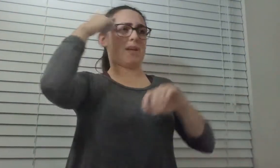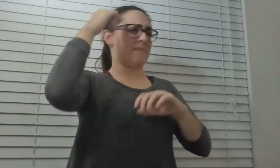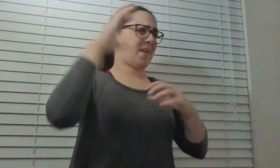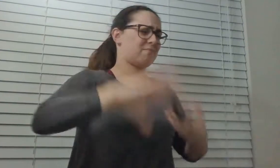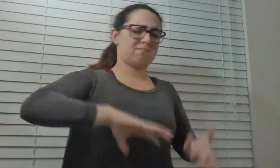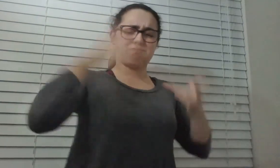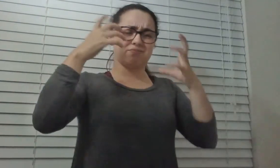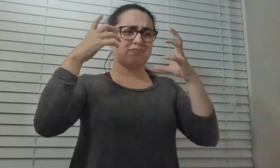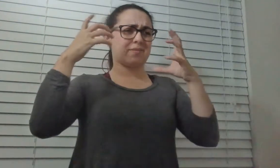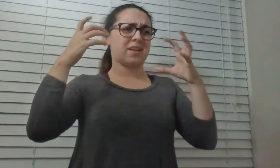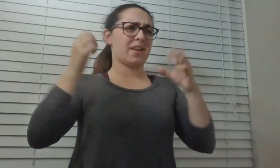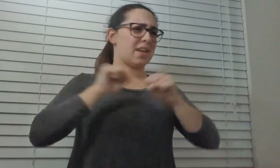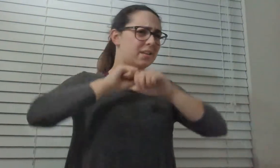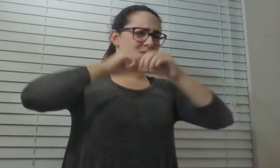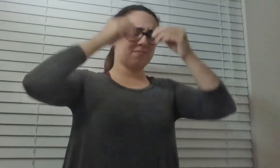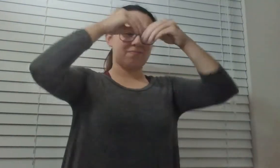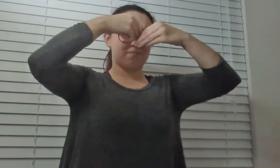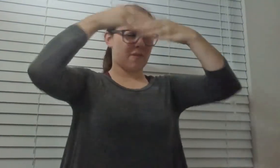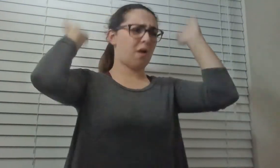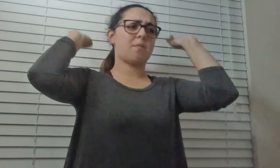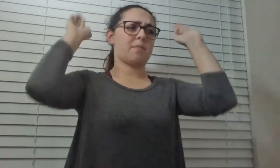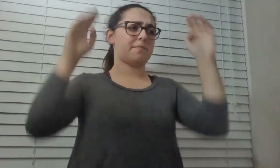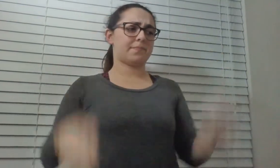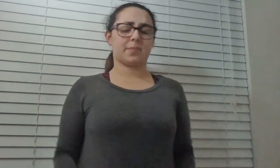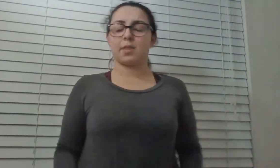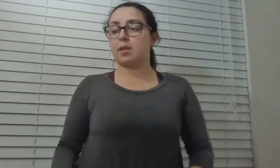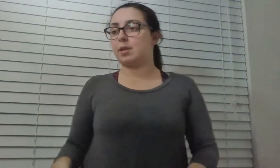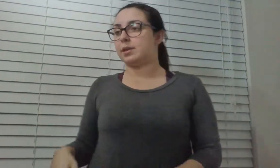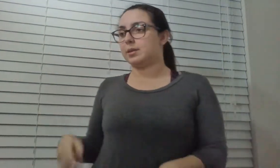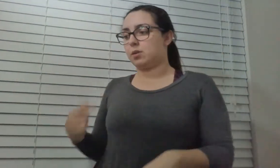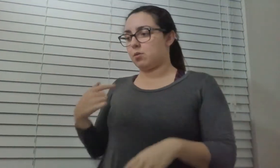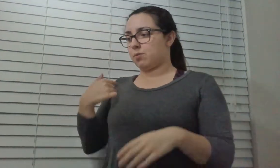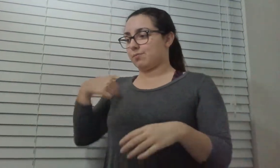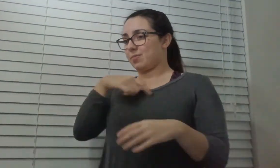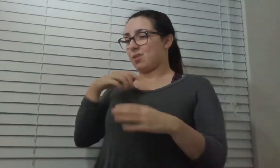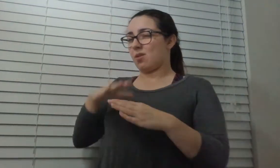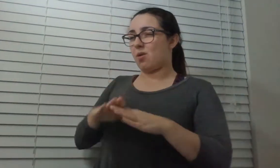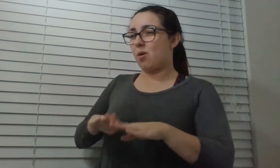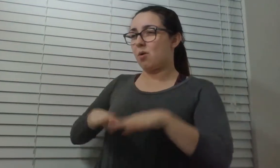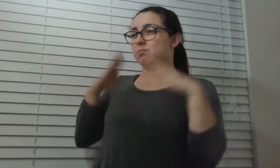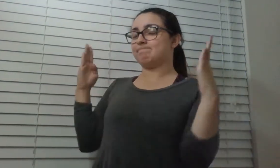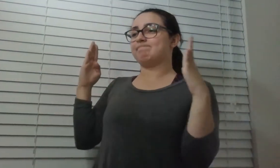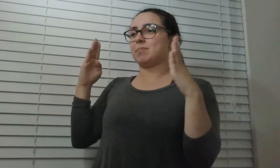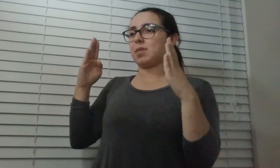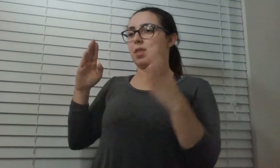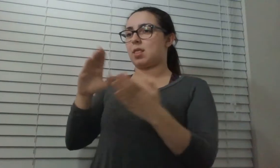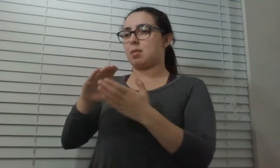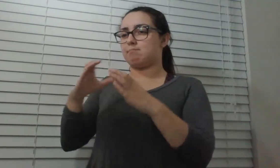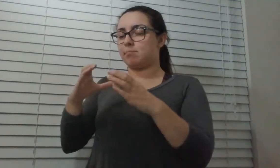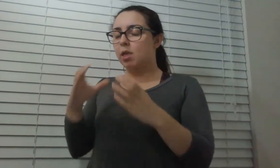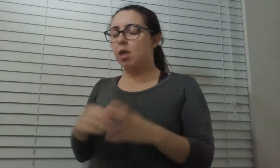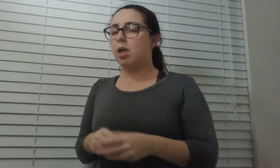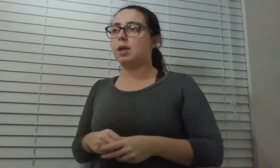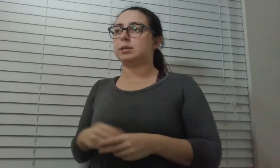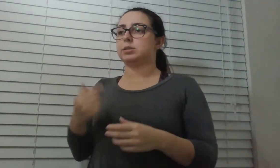Okay, we've opened up the cabinet. You now got it in your hands. Good.